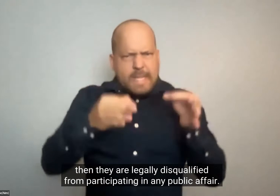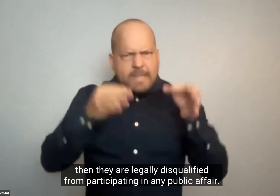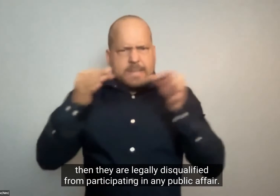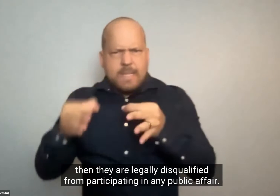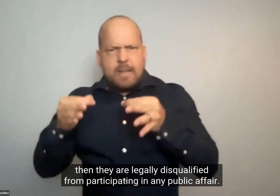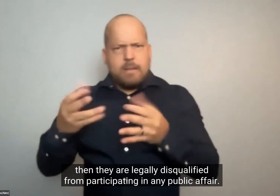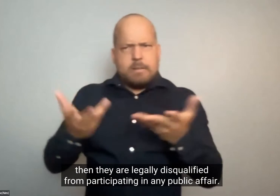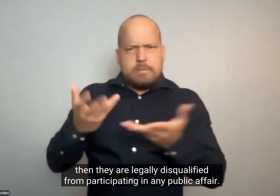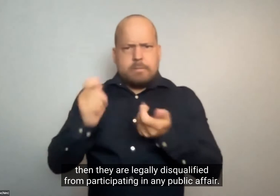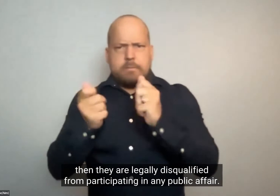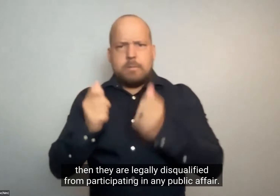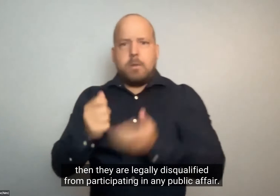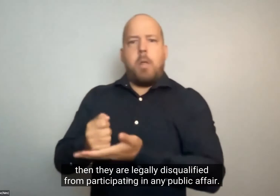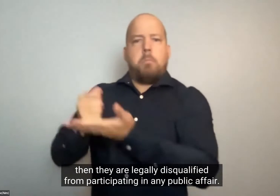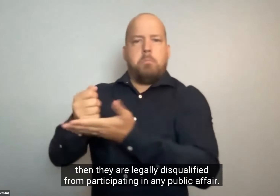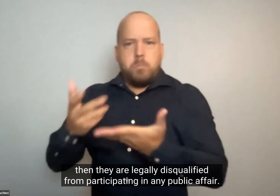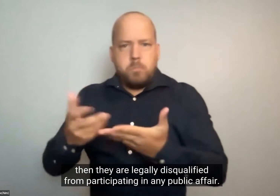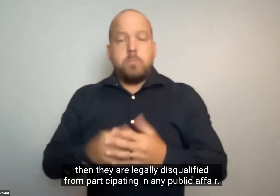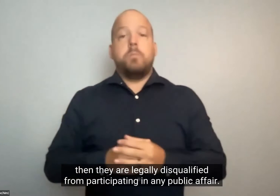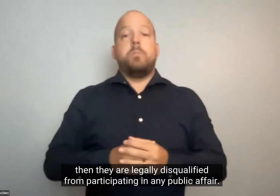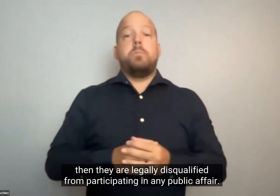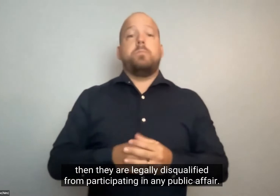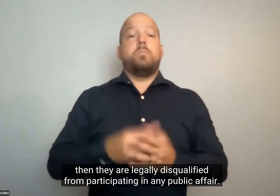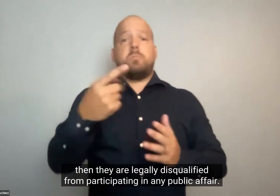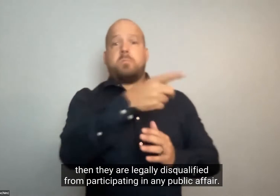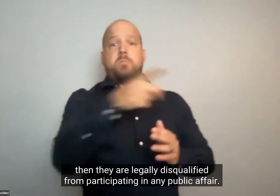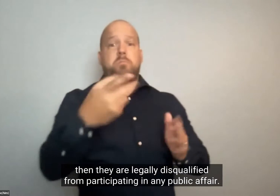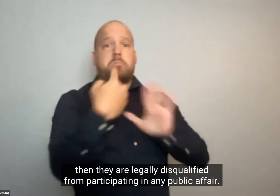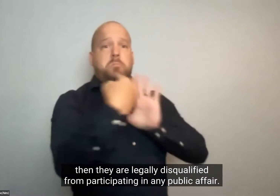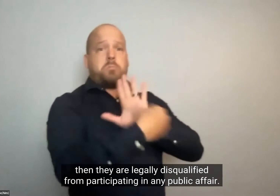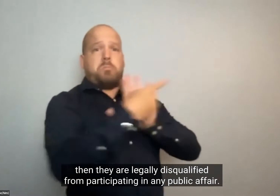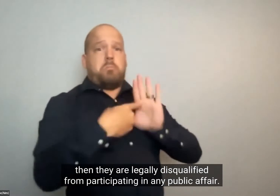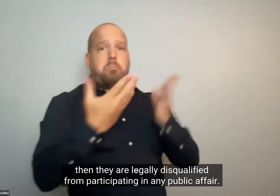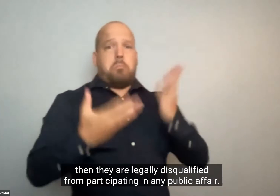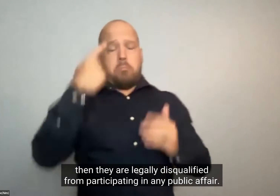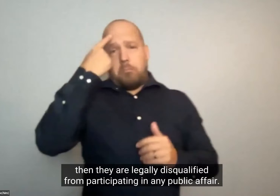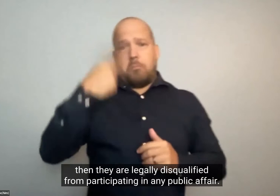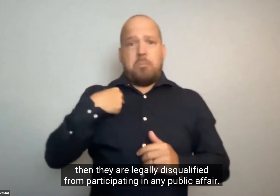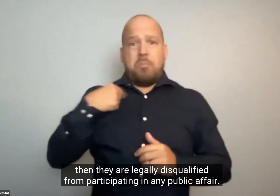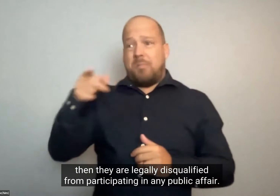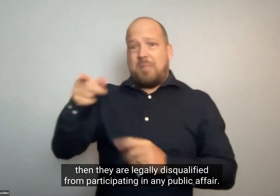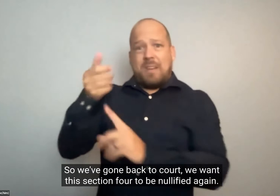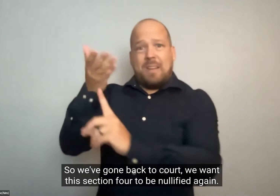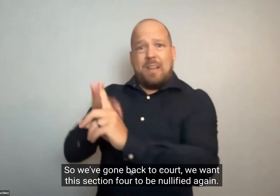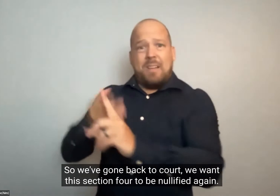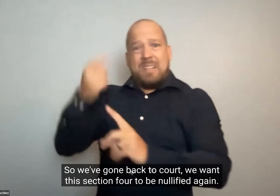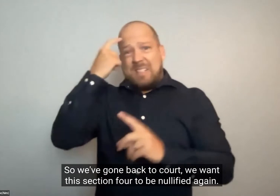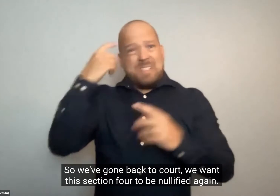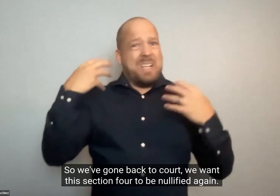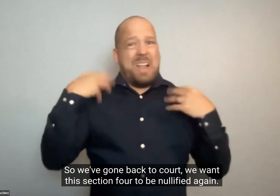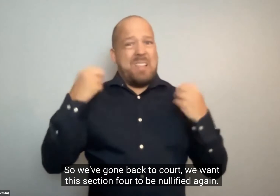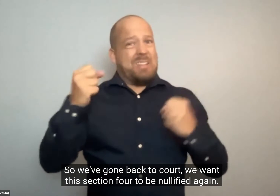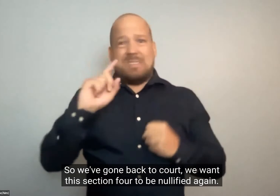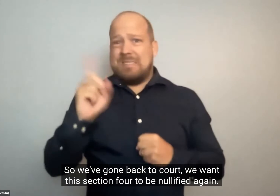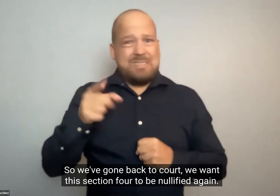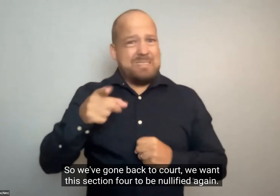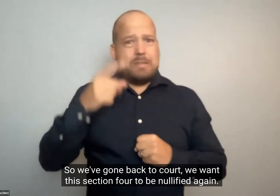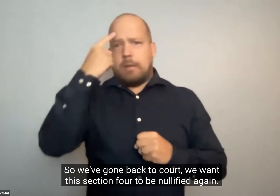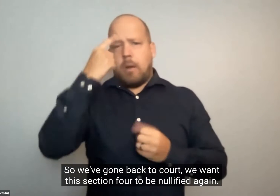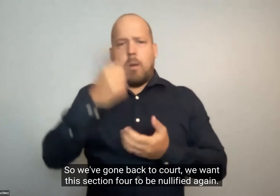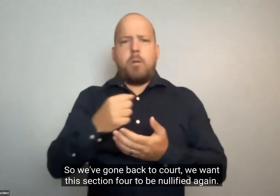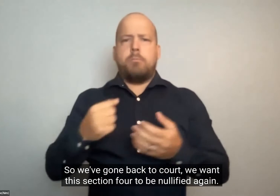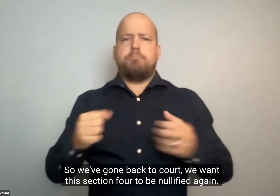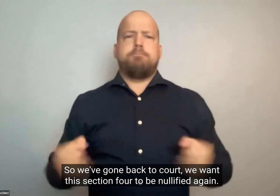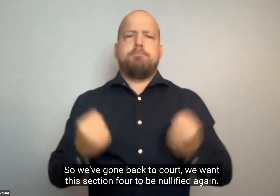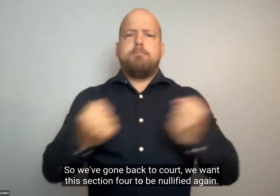legally disqualified from participating in any public affair. So we've gone back to court.